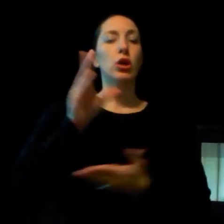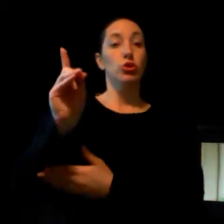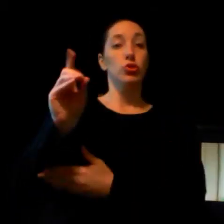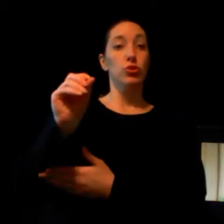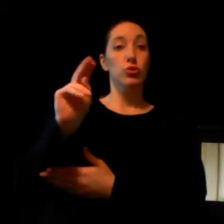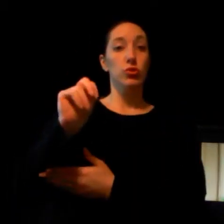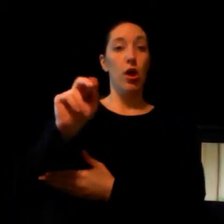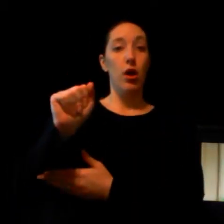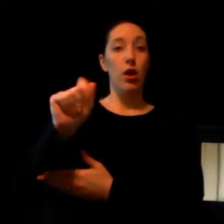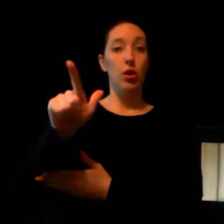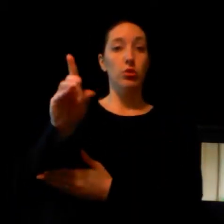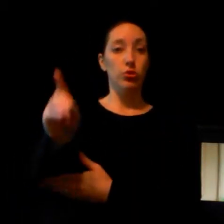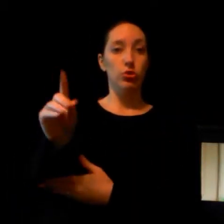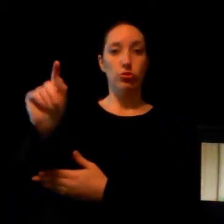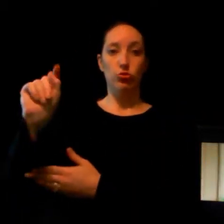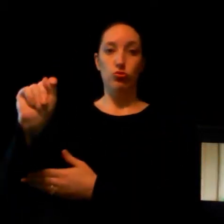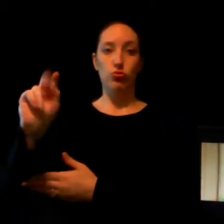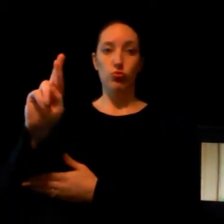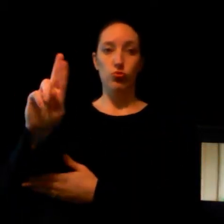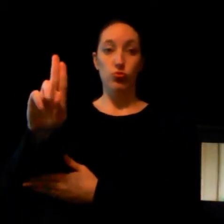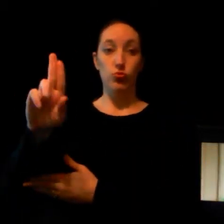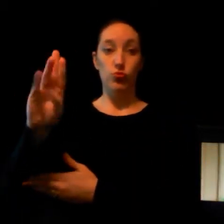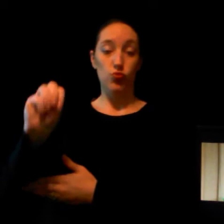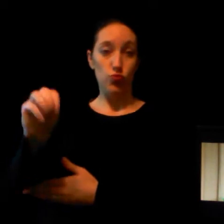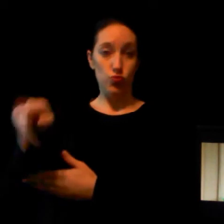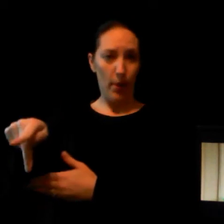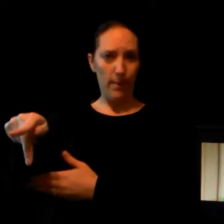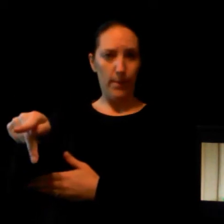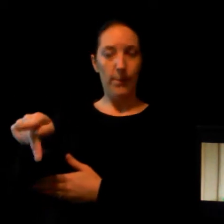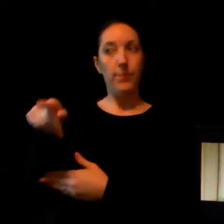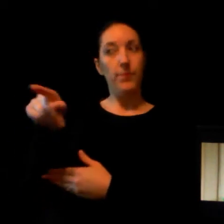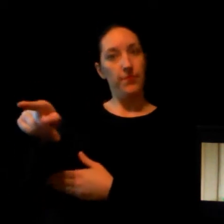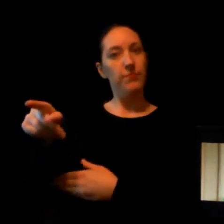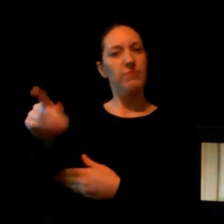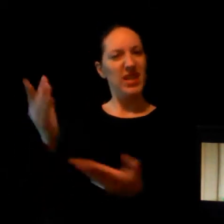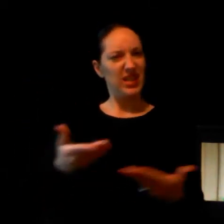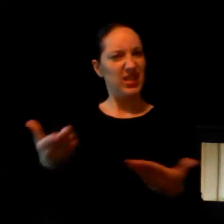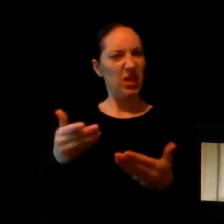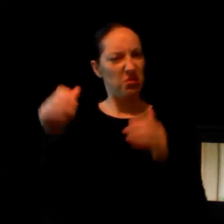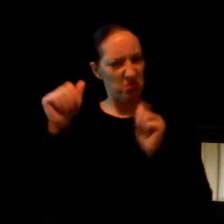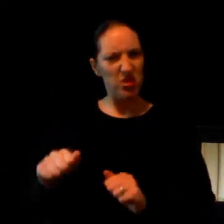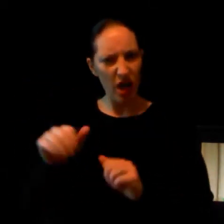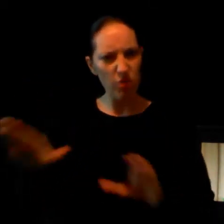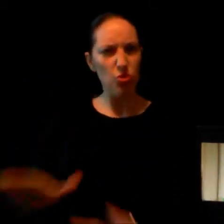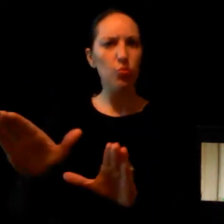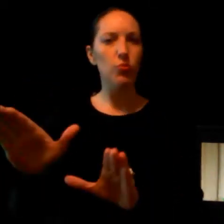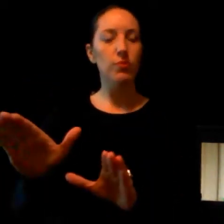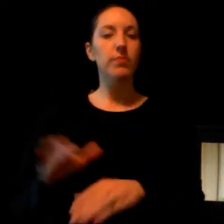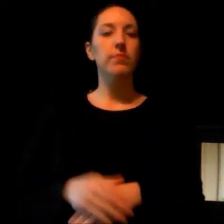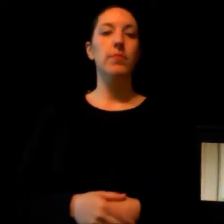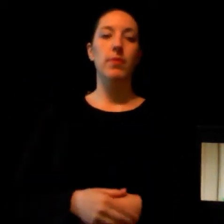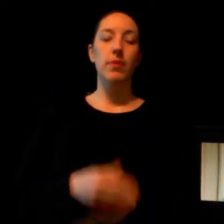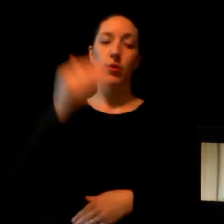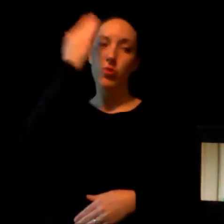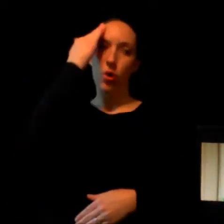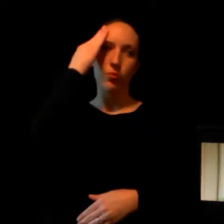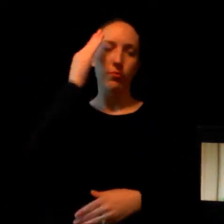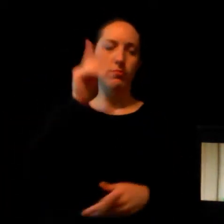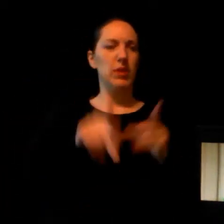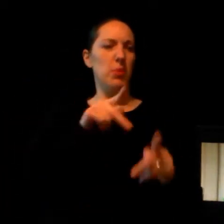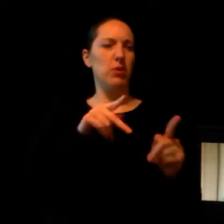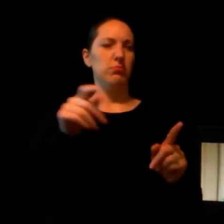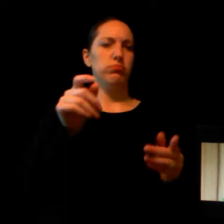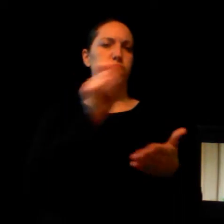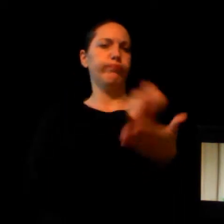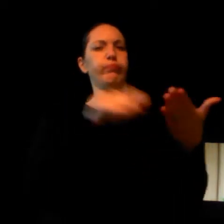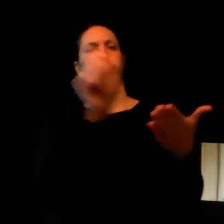Now, I know that he's taken some flack lately, but no one is happier, no one is prouder to